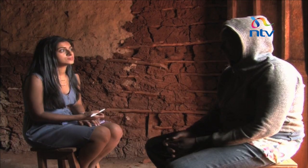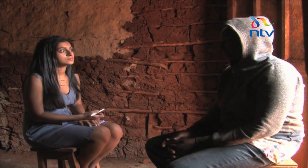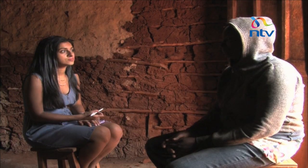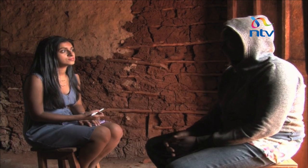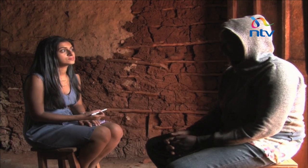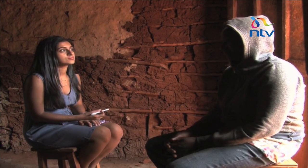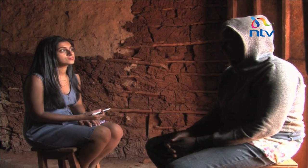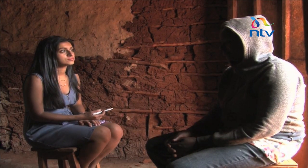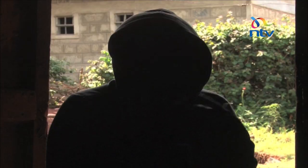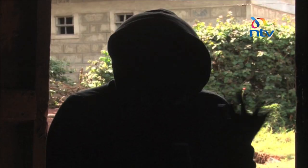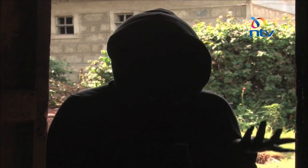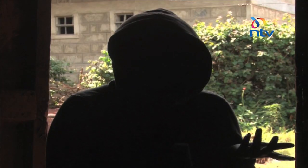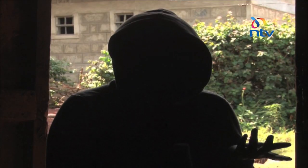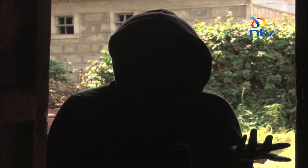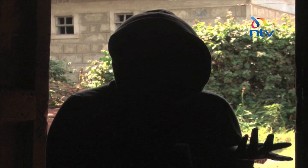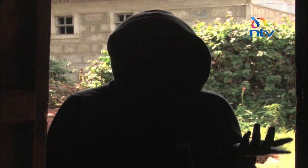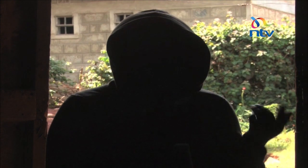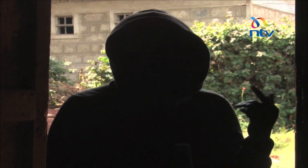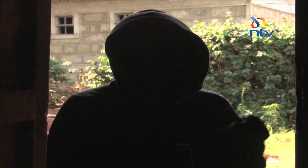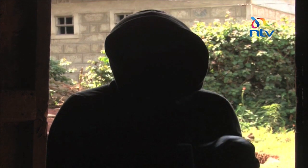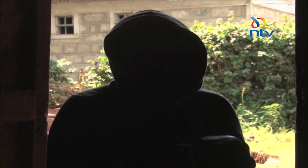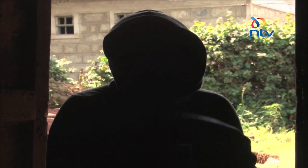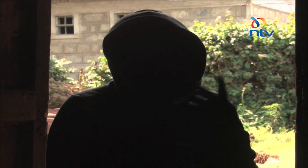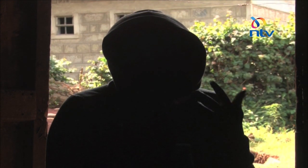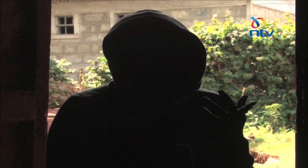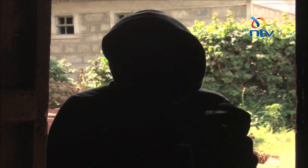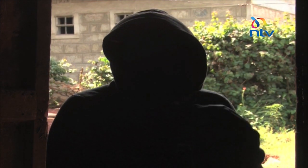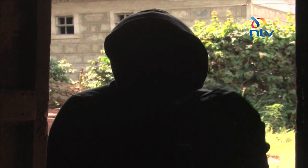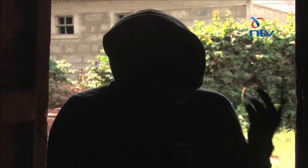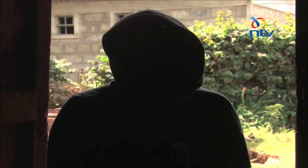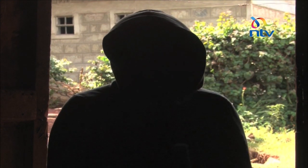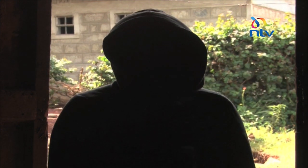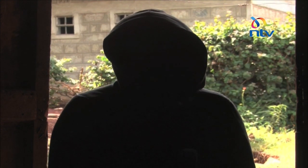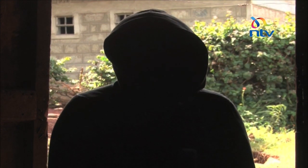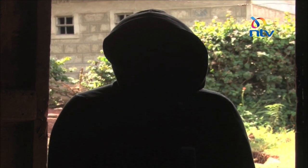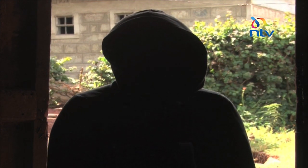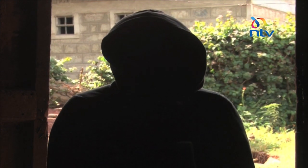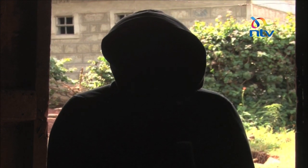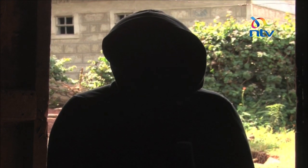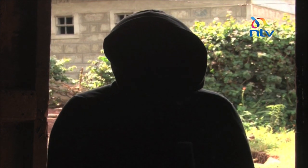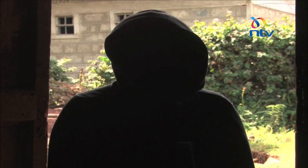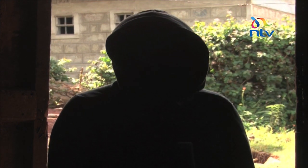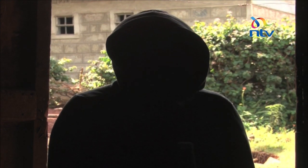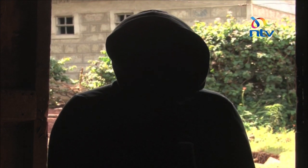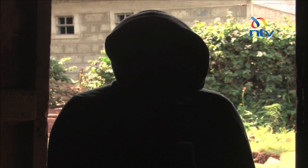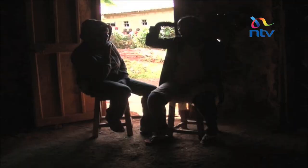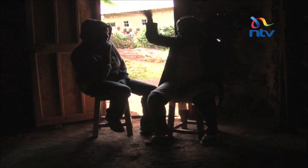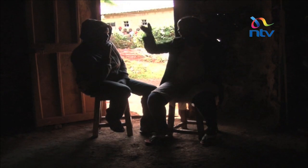But we didn't know what was happening until the girl became pregnant. Mercy's friend doesn't know sign